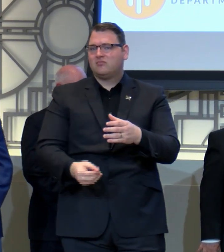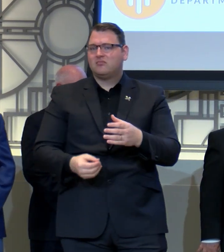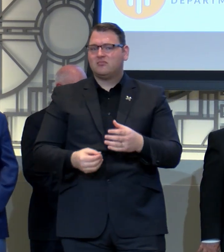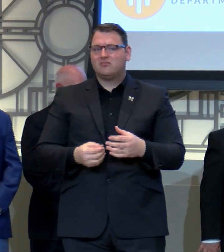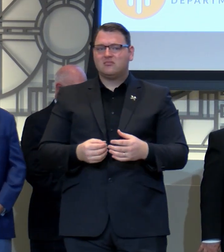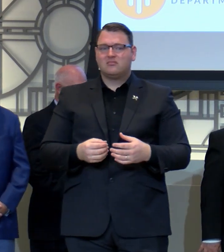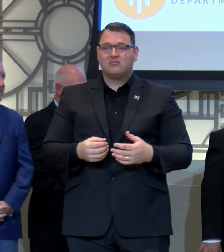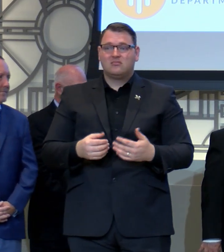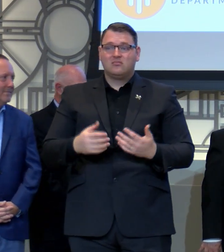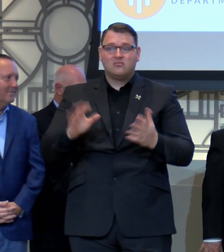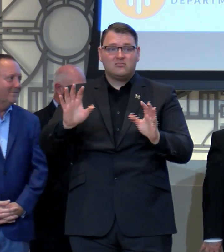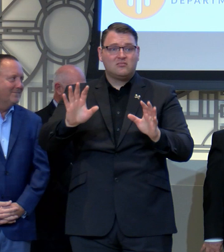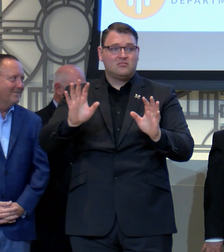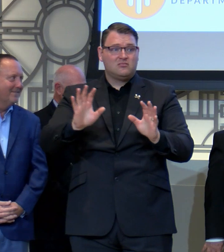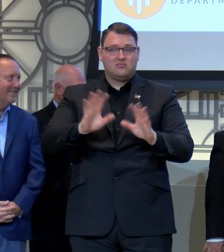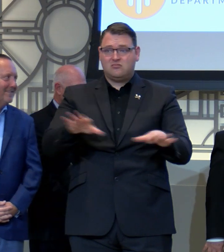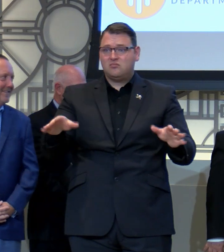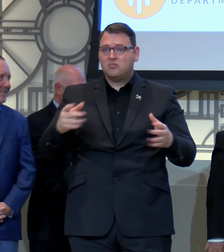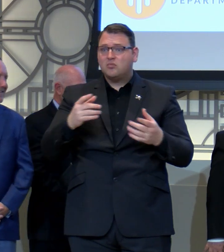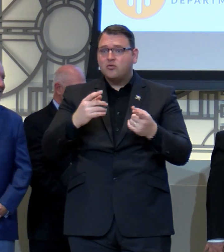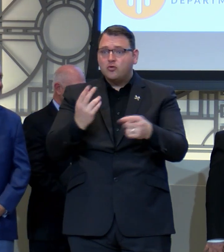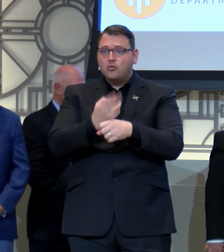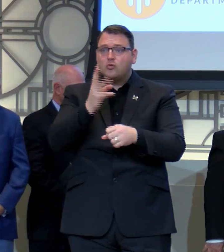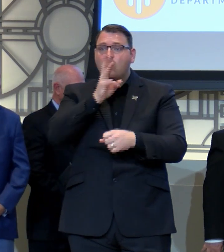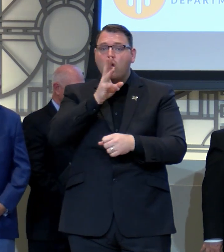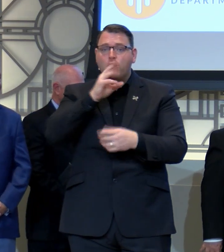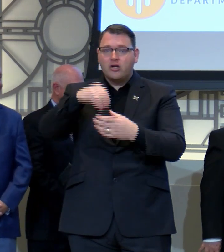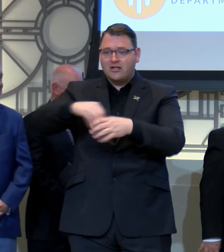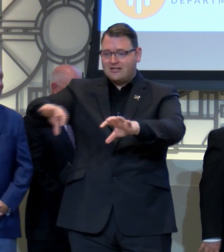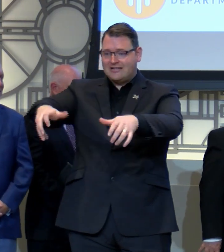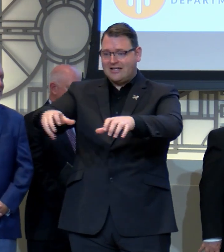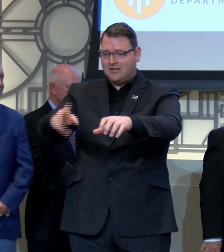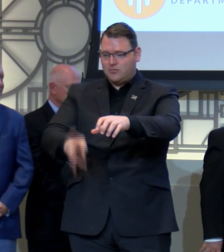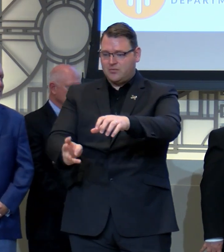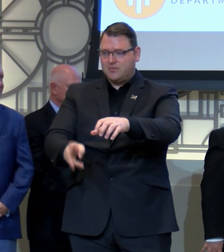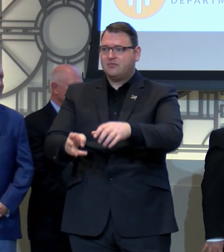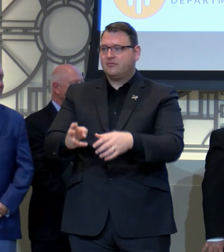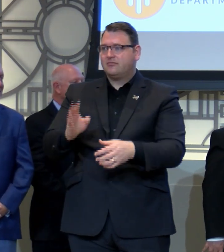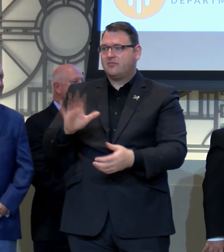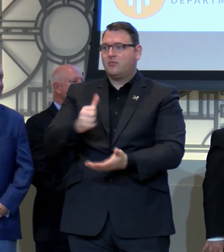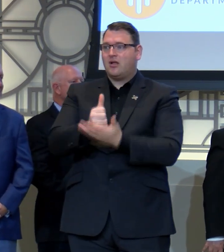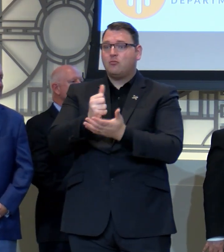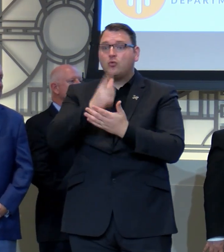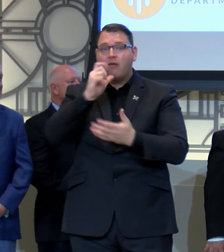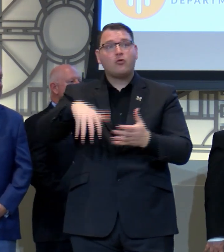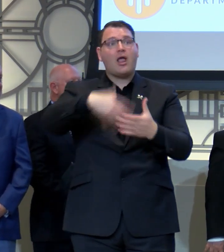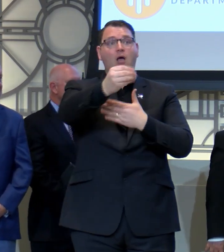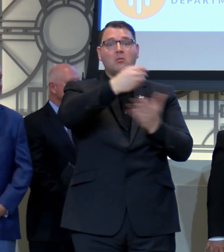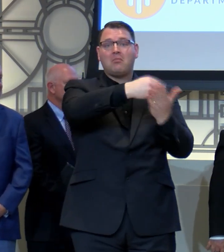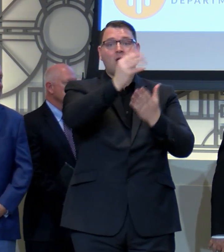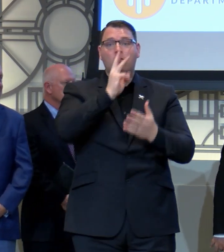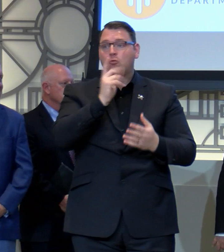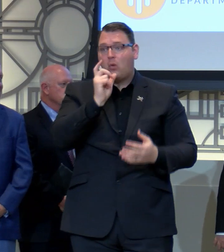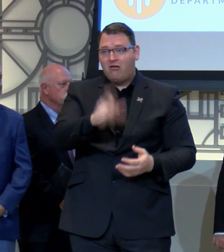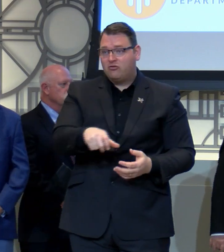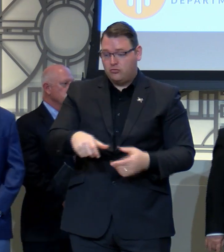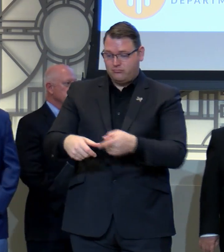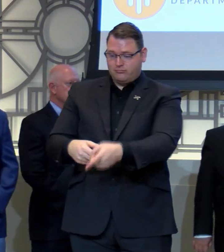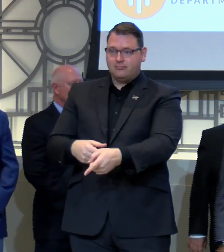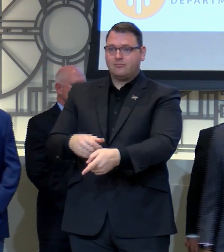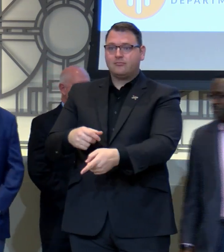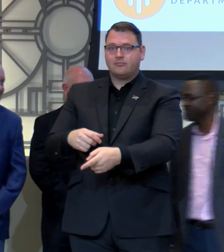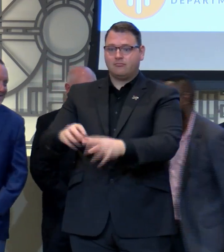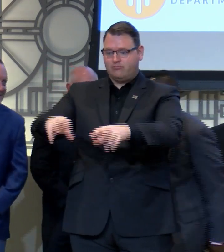have to buy any water. You can just use the water right there out of your sink, and that will help us out also 100%, please. Thanks, Eric. All right.